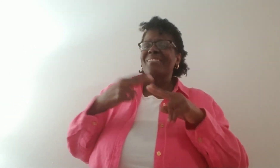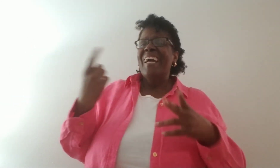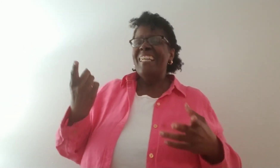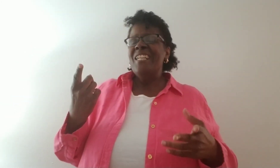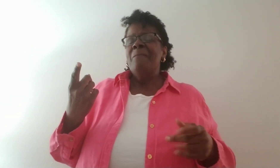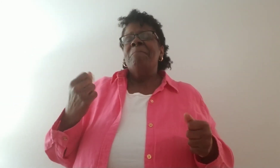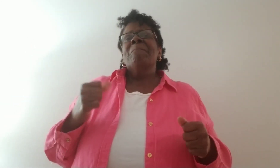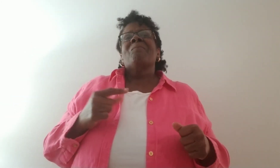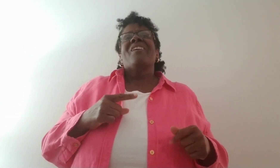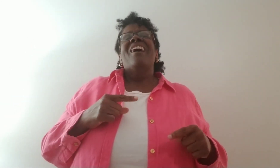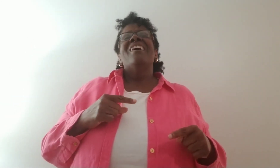right?